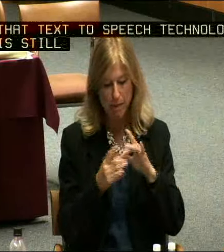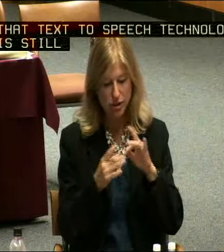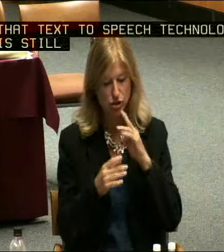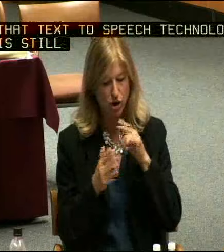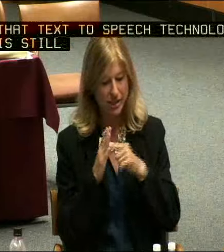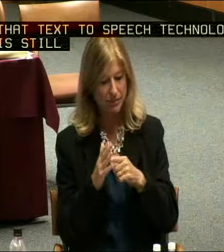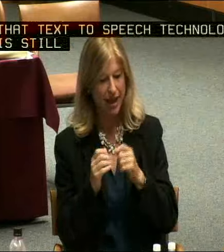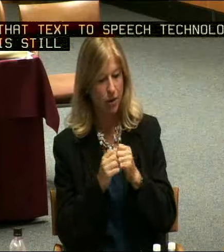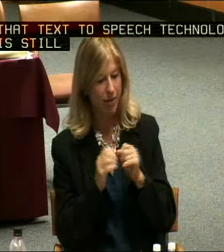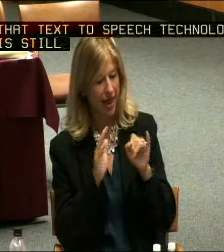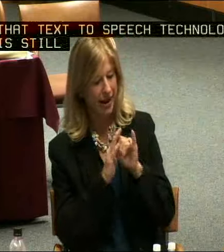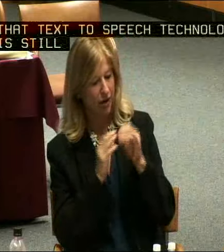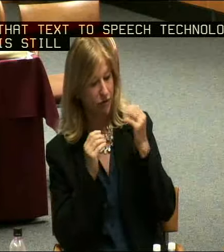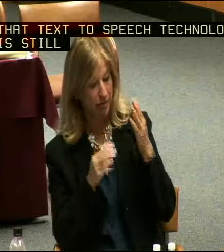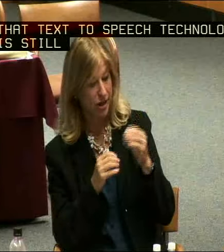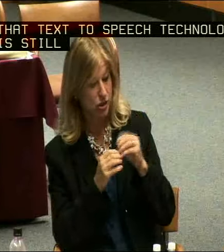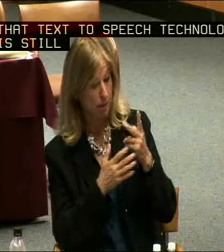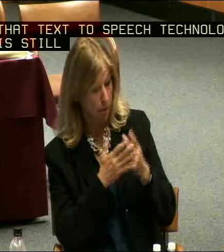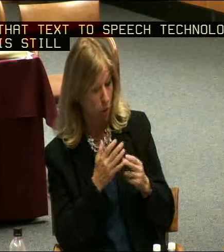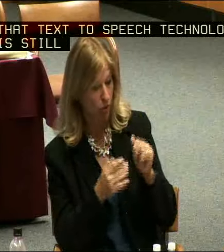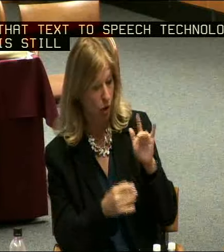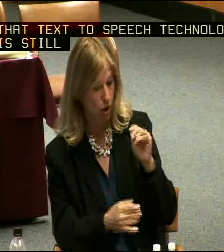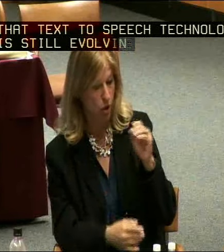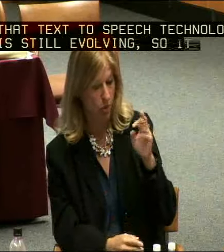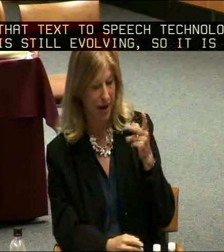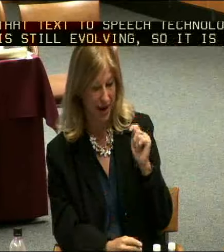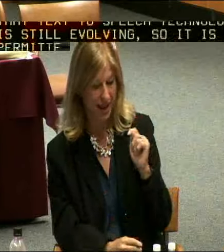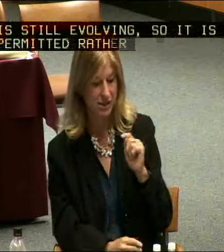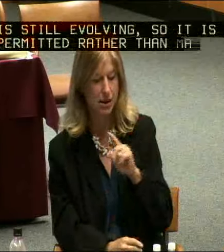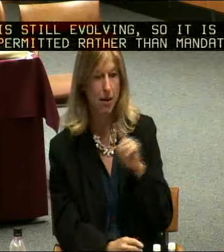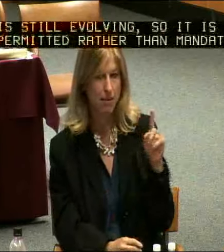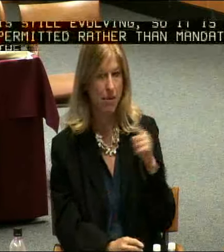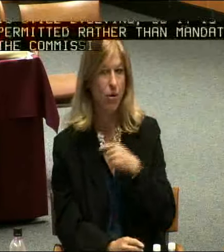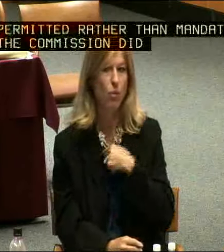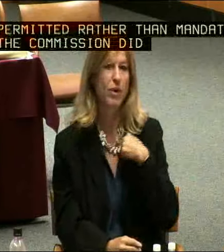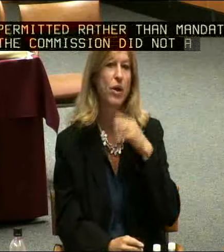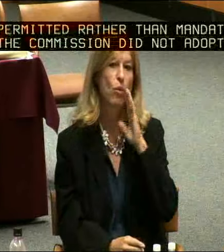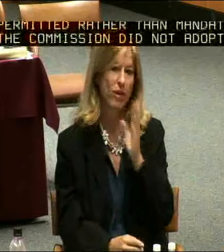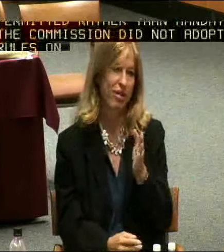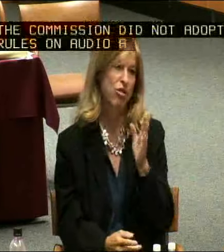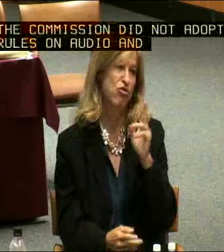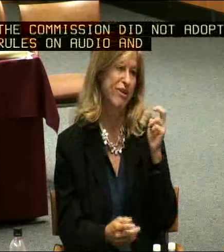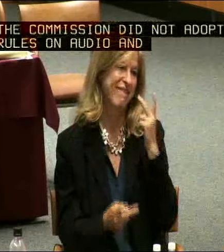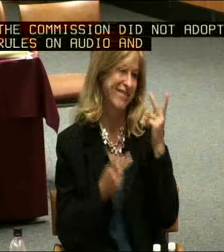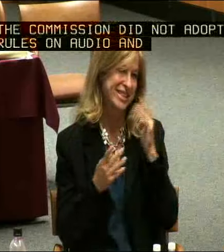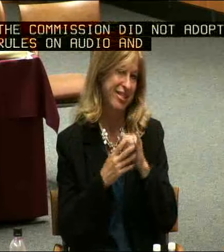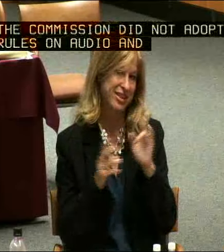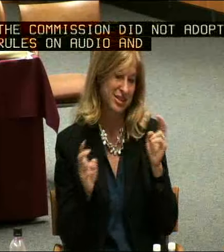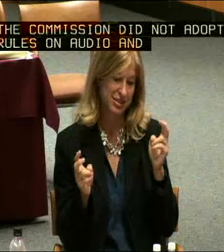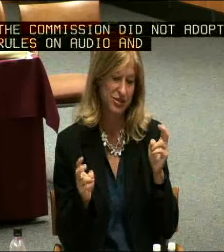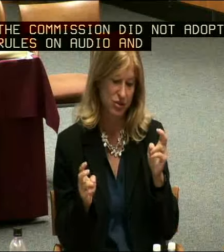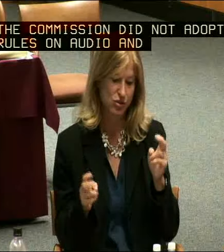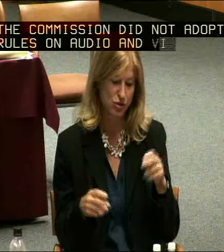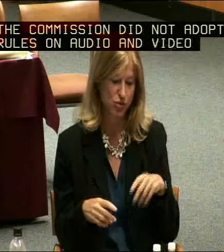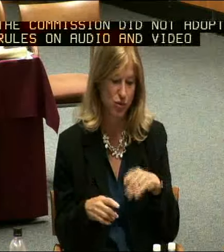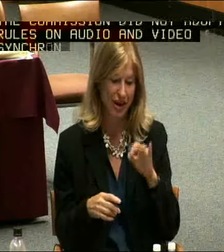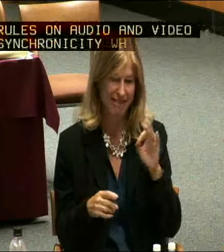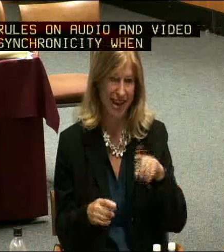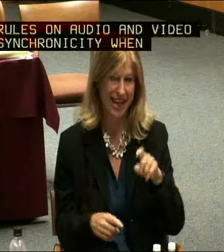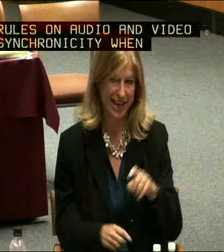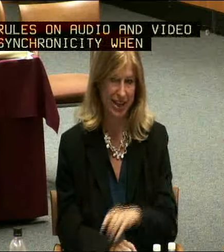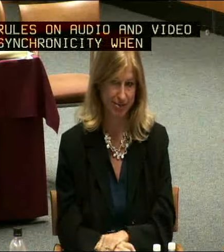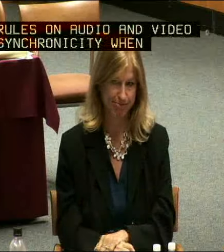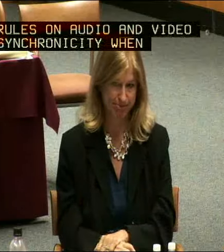synchronicity when the messages are displayed with identical information in both audio and text, but the Commission will revisit